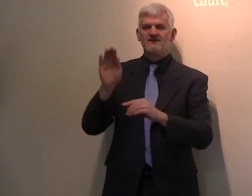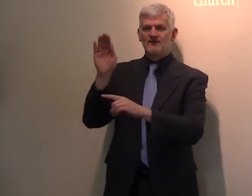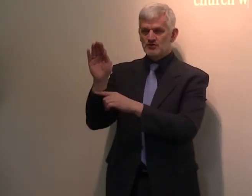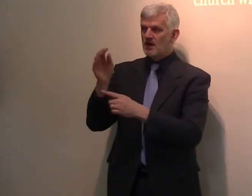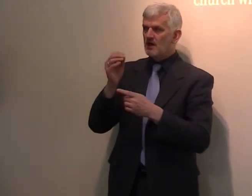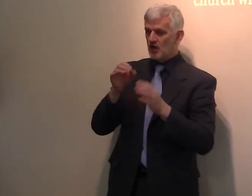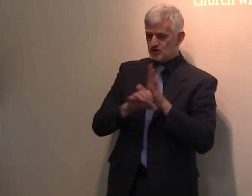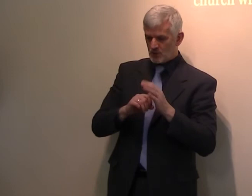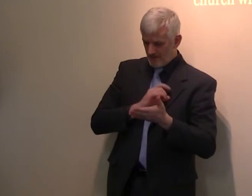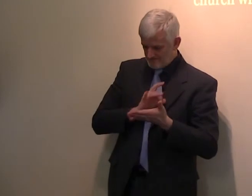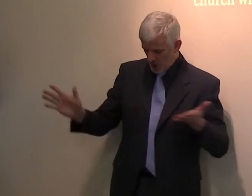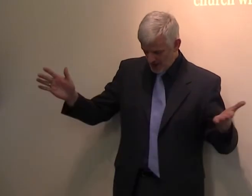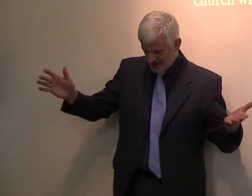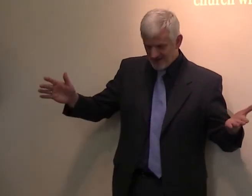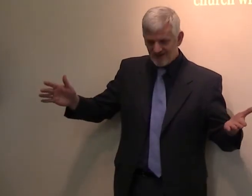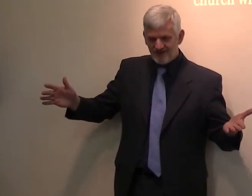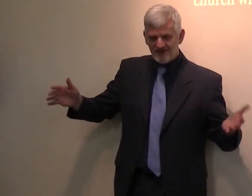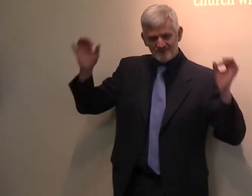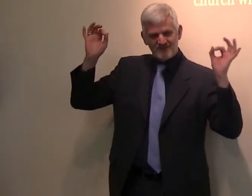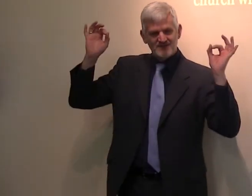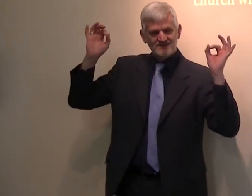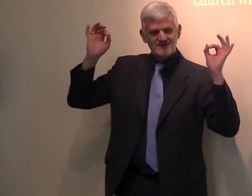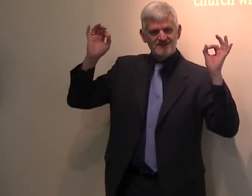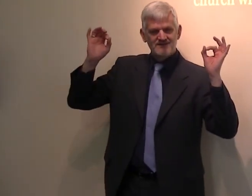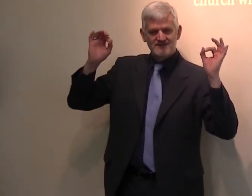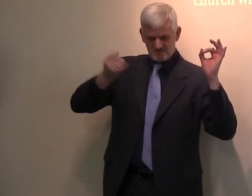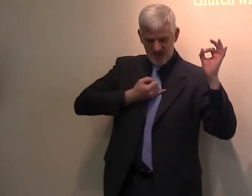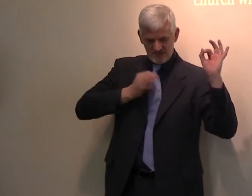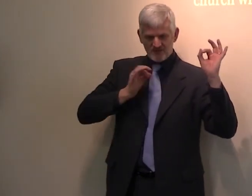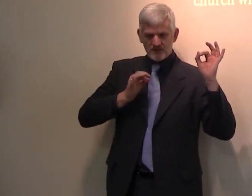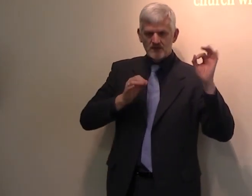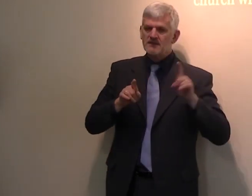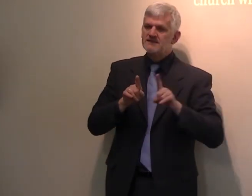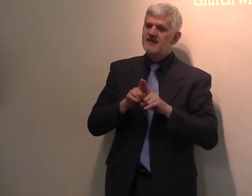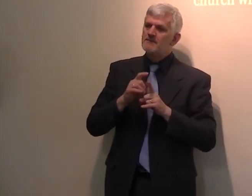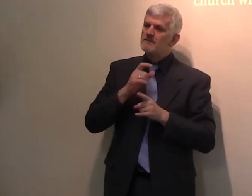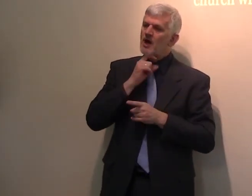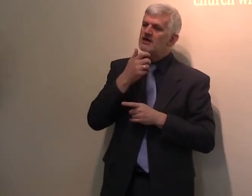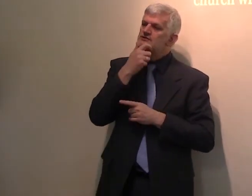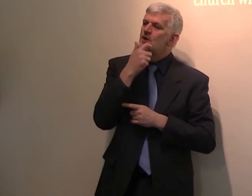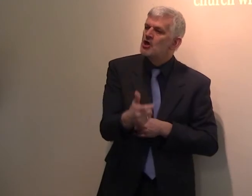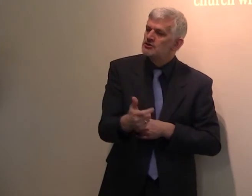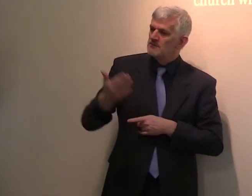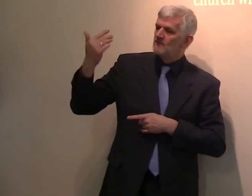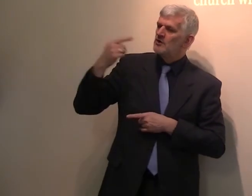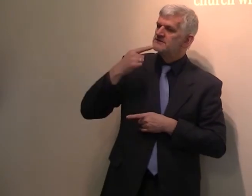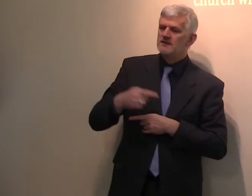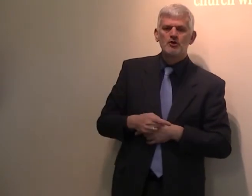blame, irreproachable. That's what Spurgeon said. He if you are looking for a pure church,